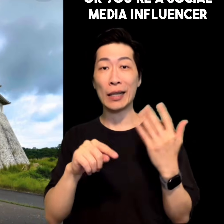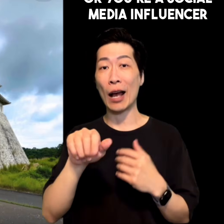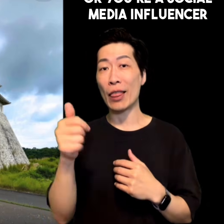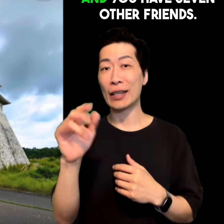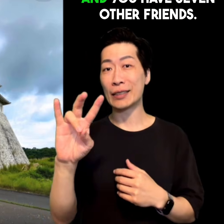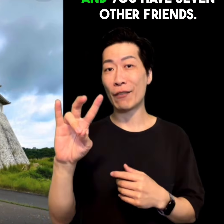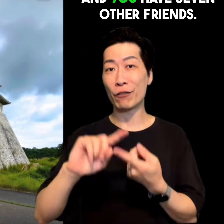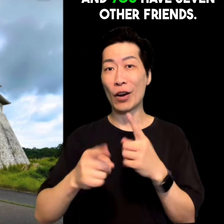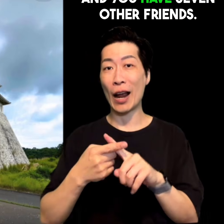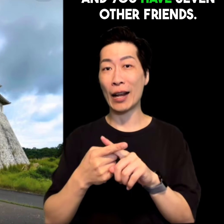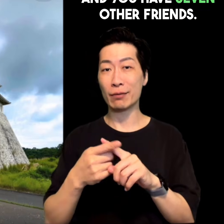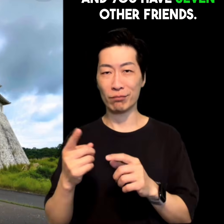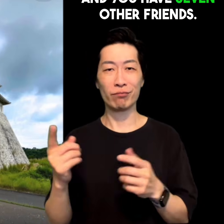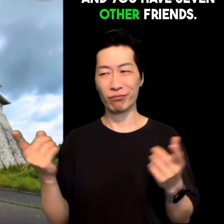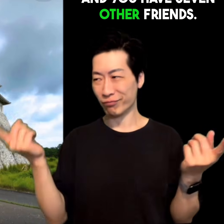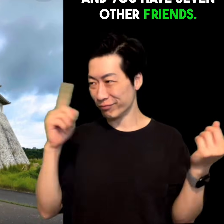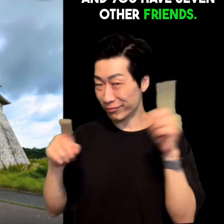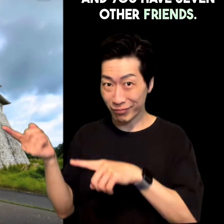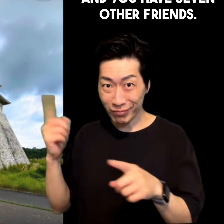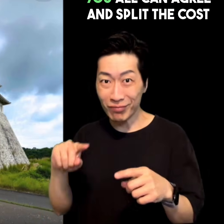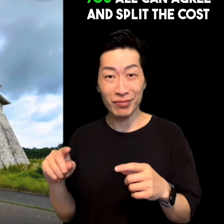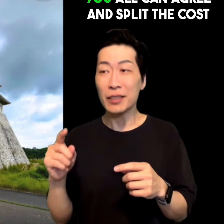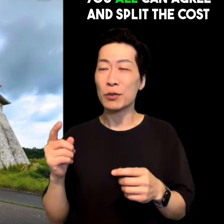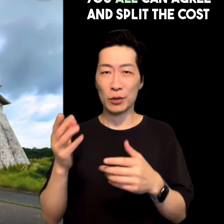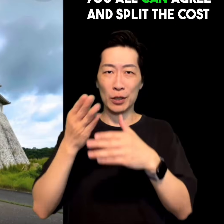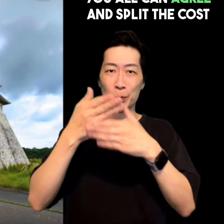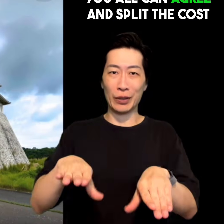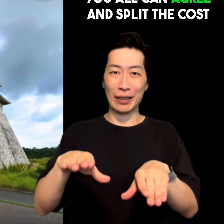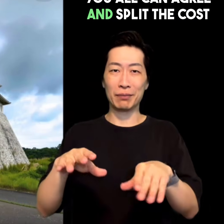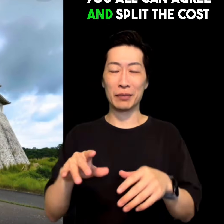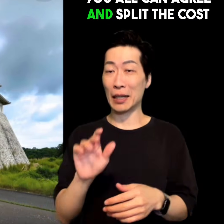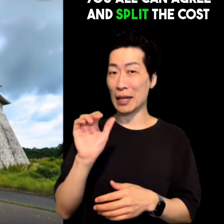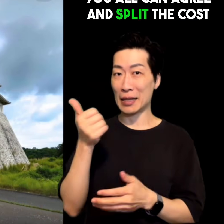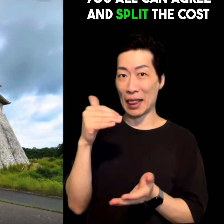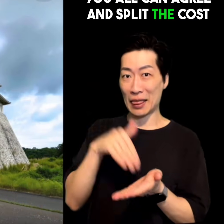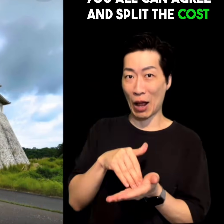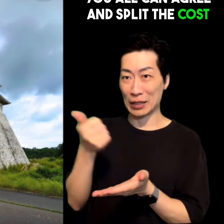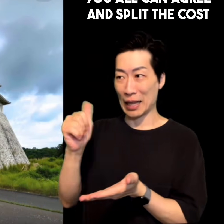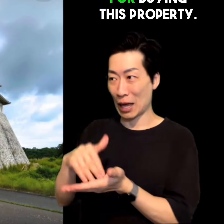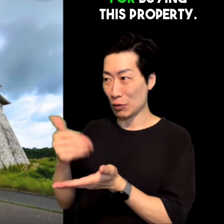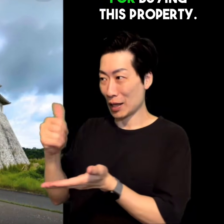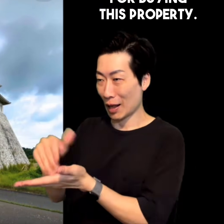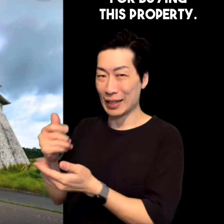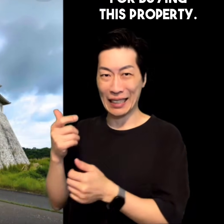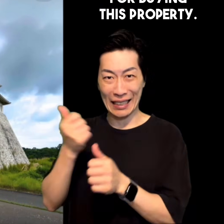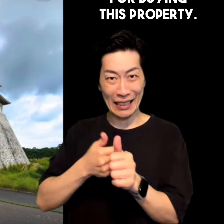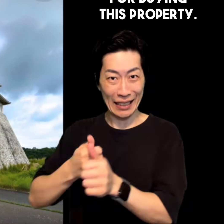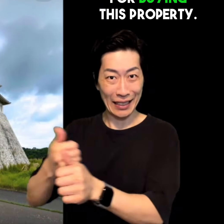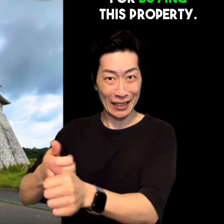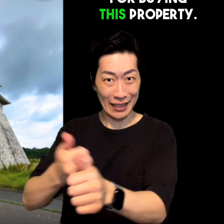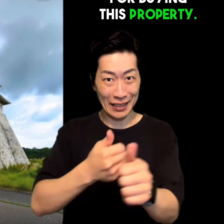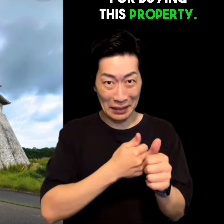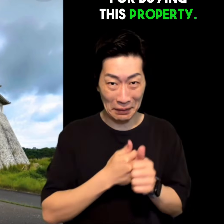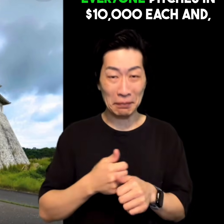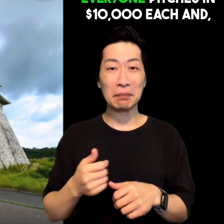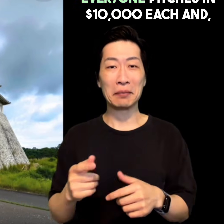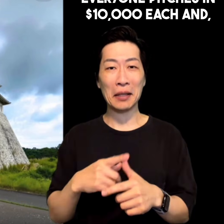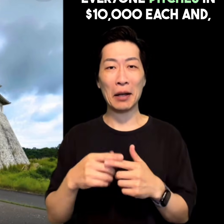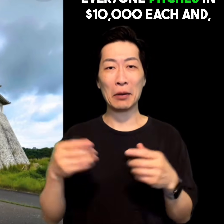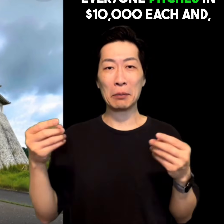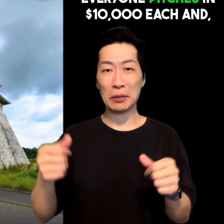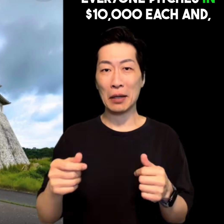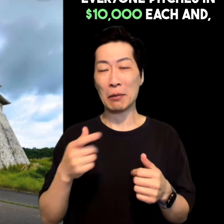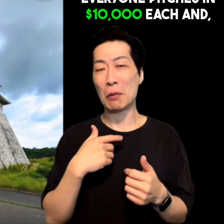influencer and you have 7 other friends. Y'all can agree and split the cost for buying this property.